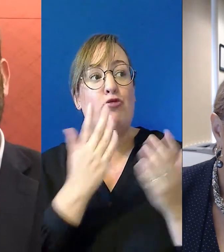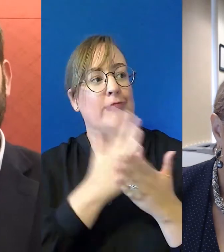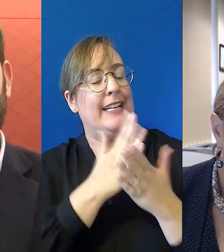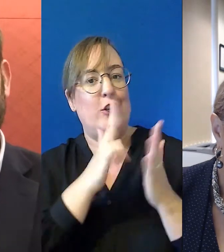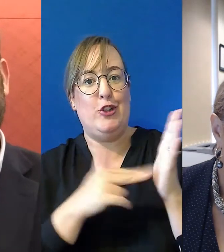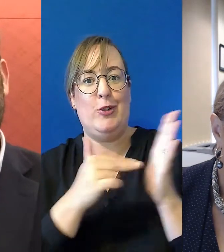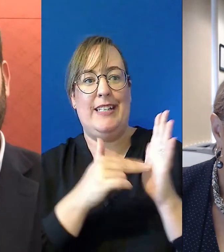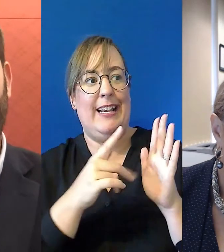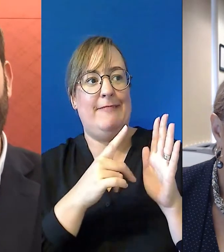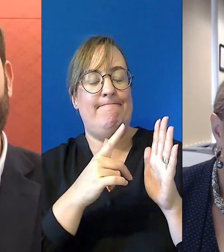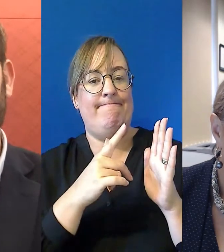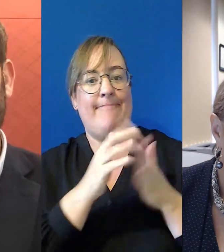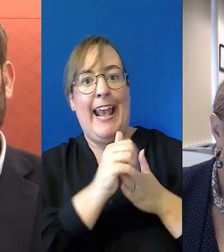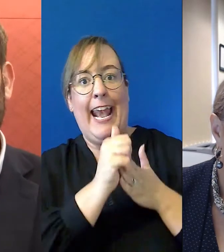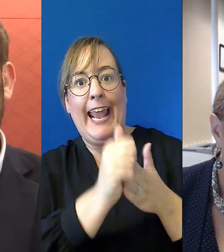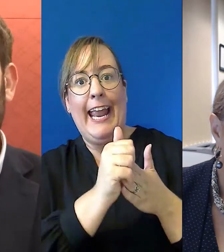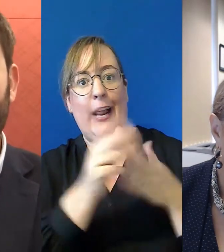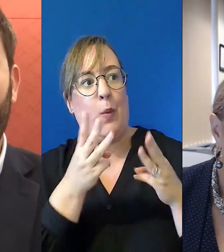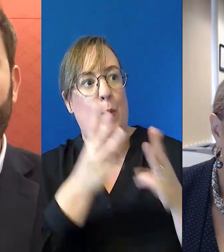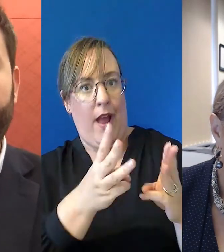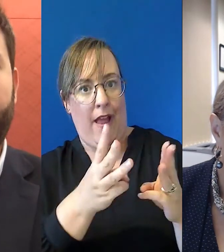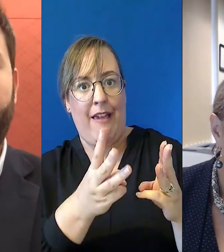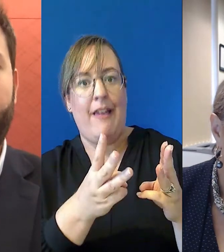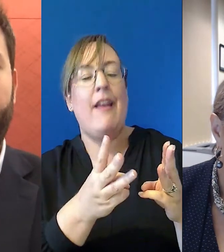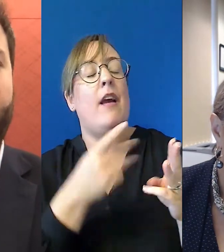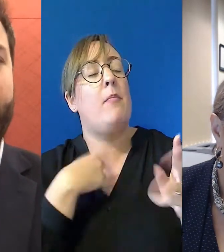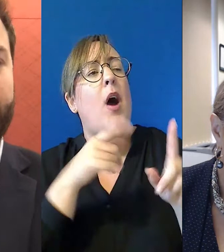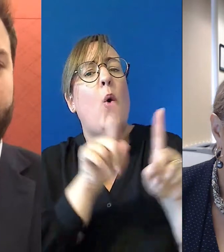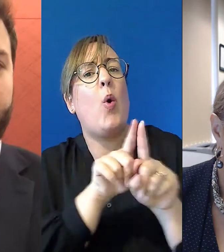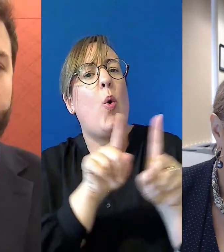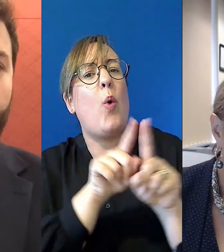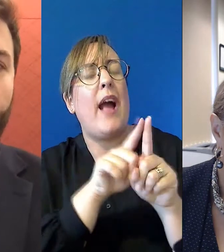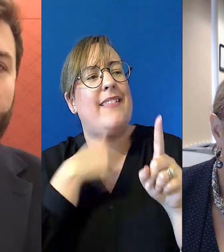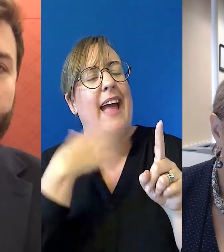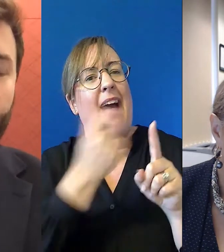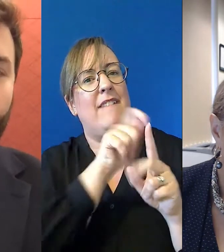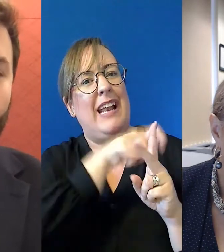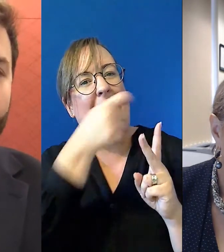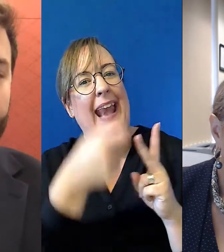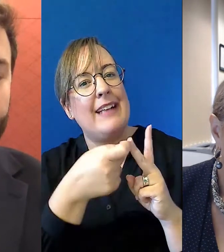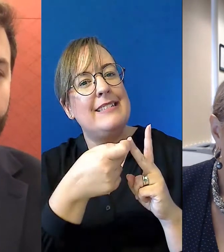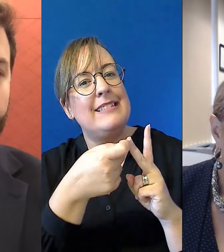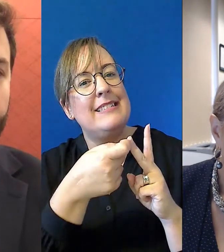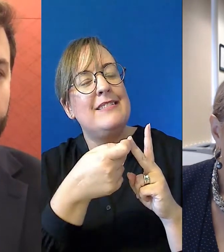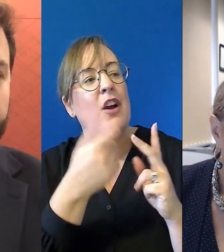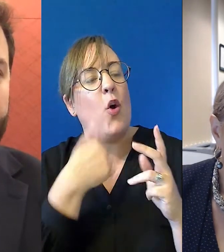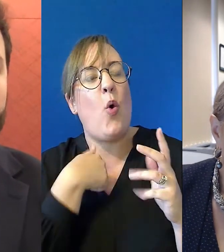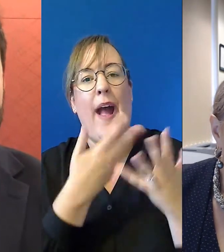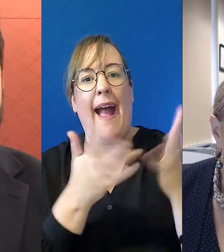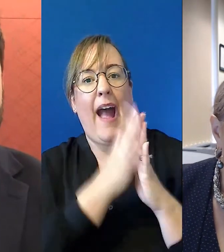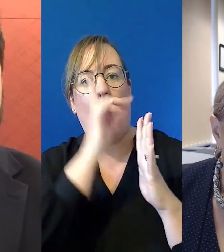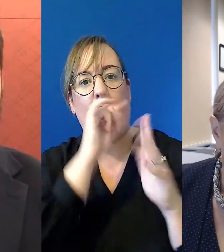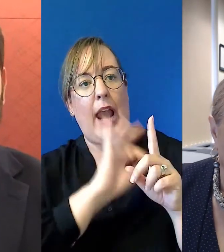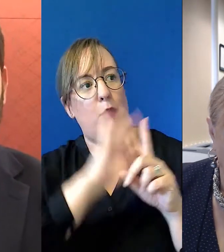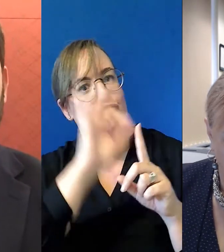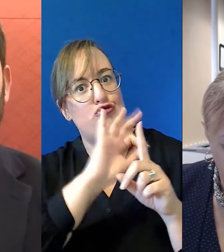many of these regards. But there is always a next, and there is always ways to improve these